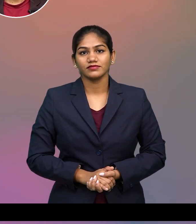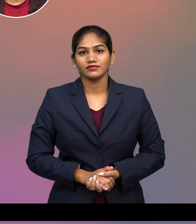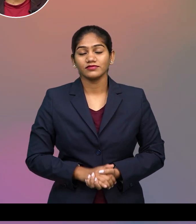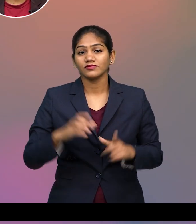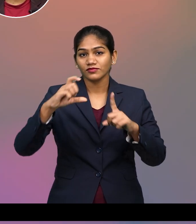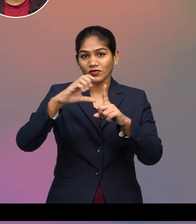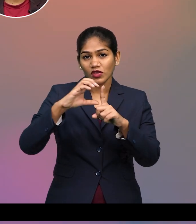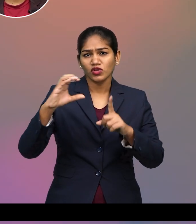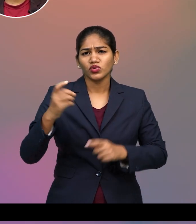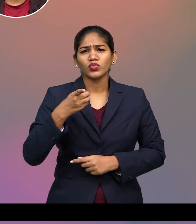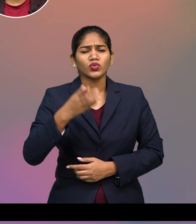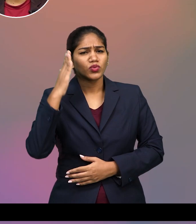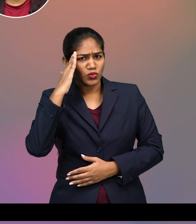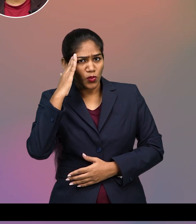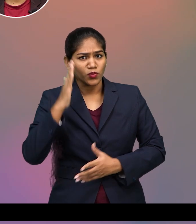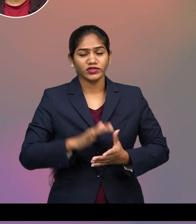Do you know?